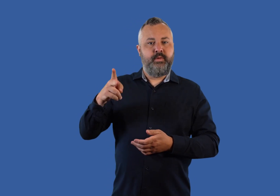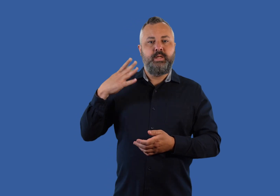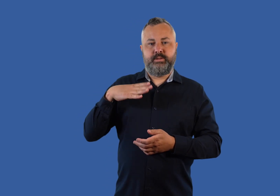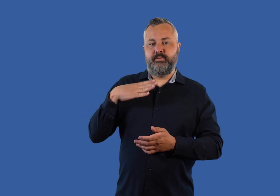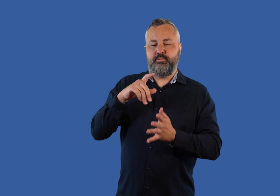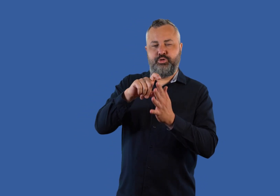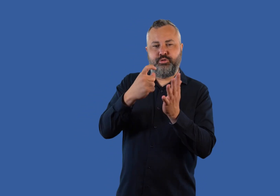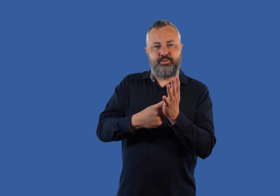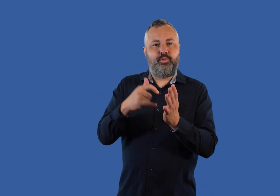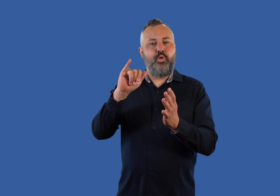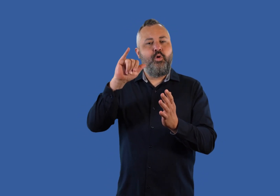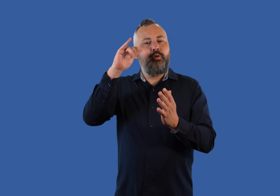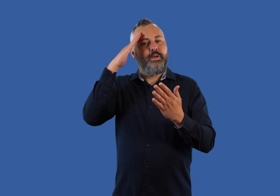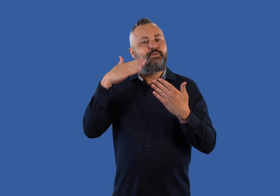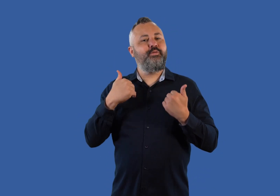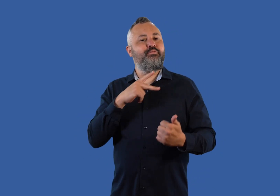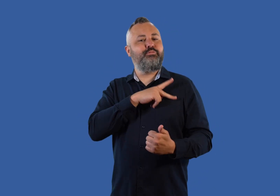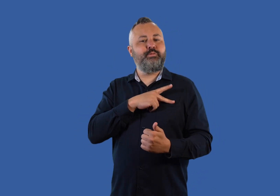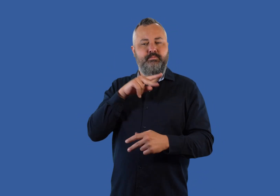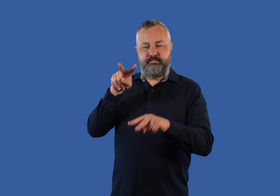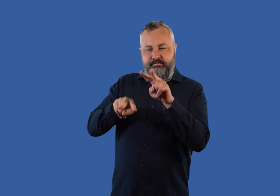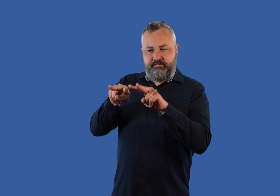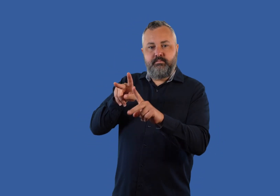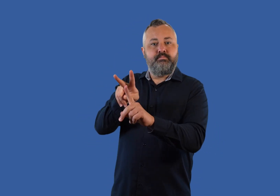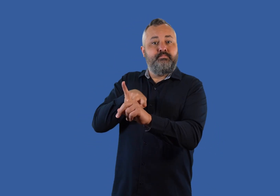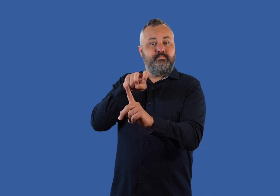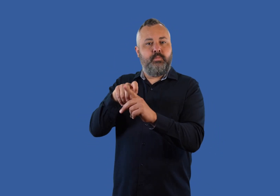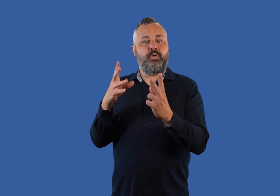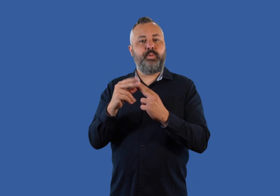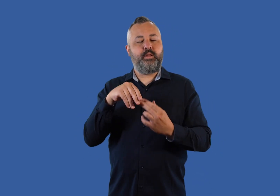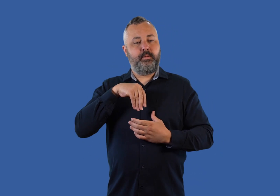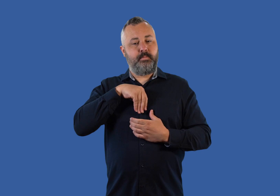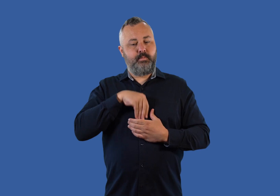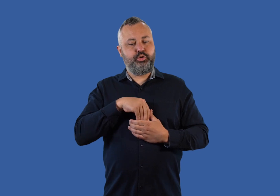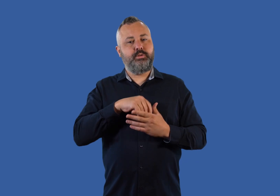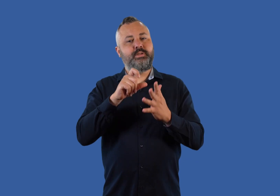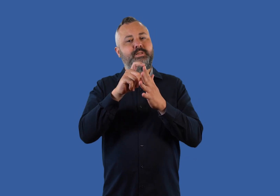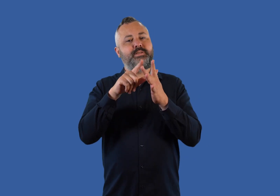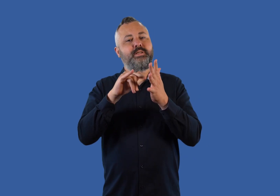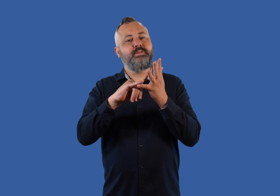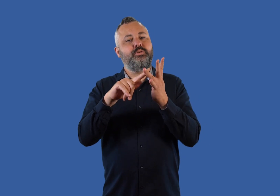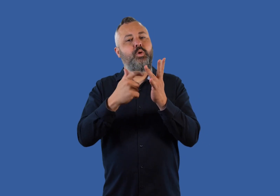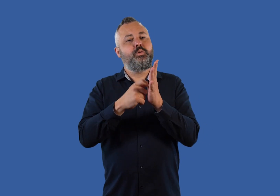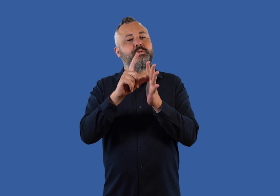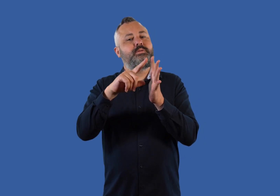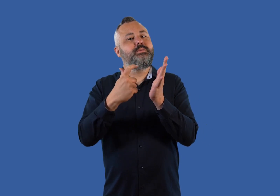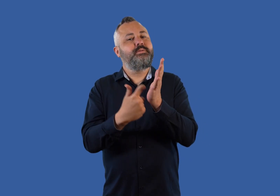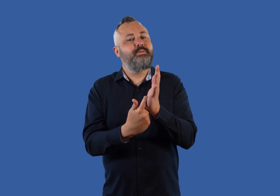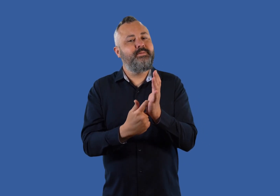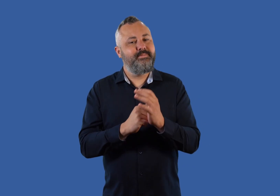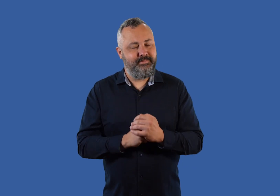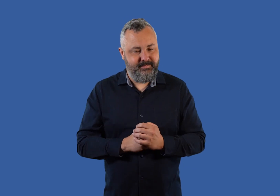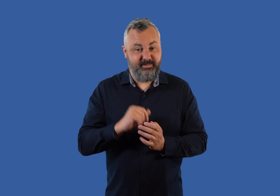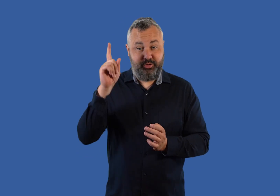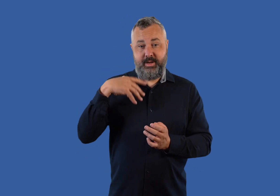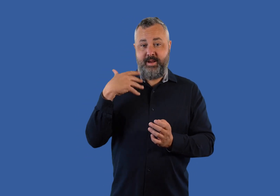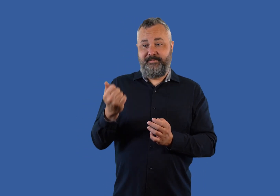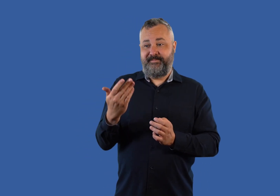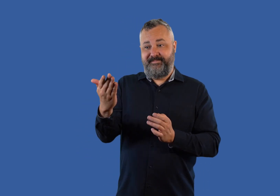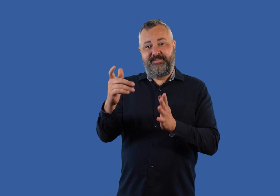these people are assessed by a doctor or mental health practitioner and diagnosed with a personality disorder. With me today,